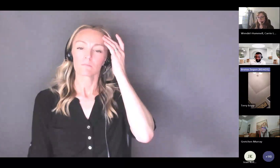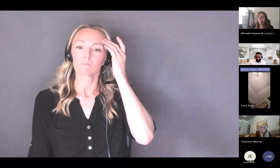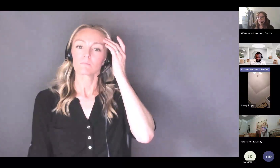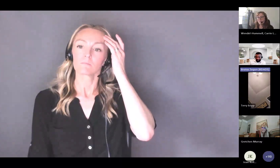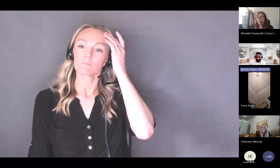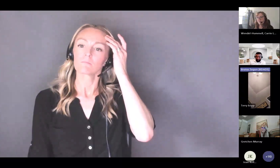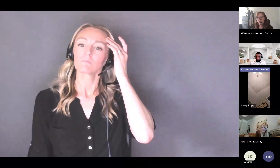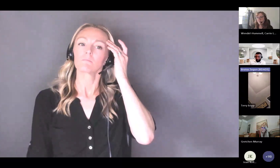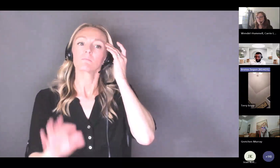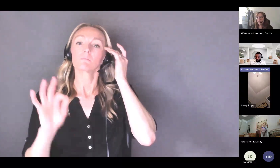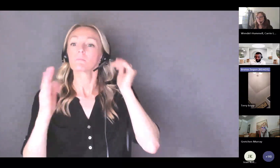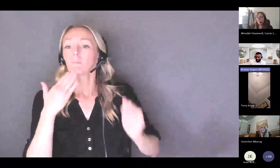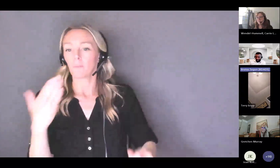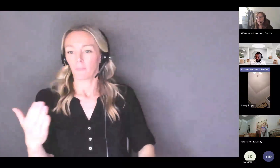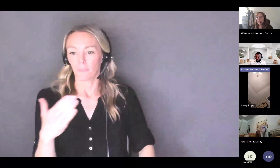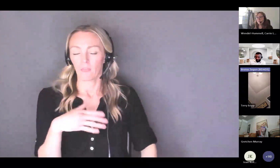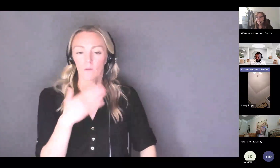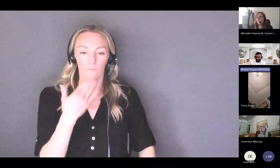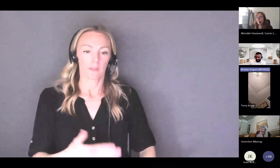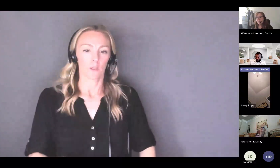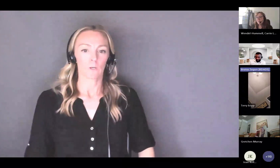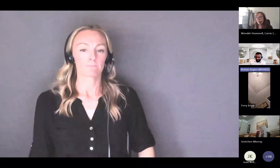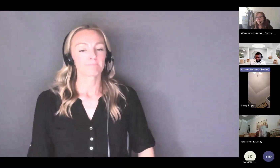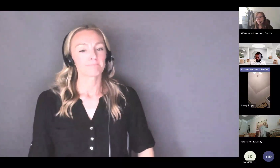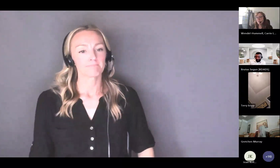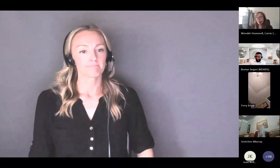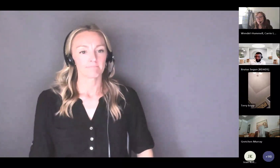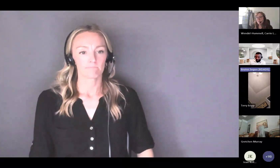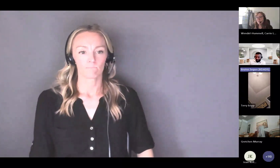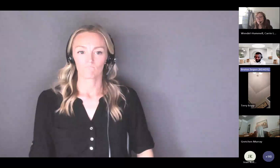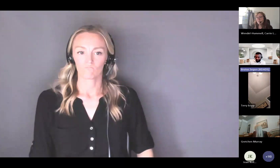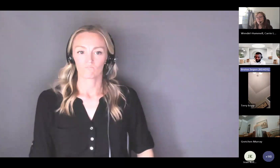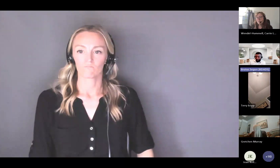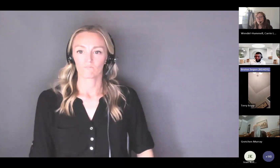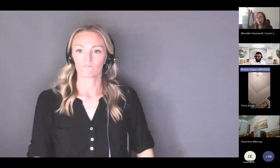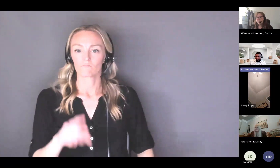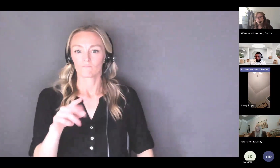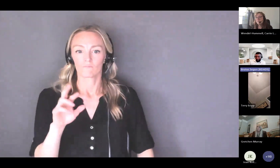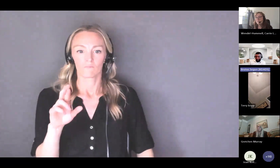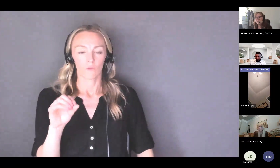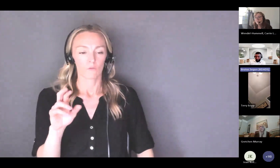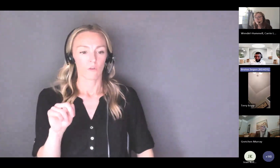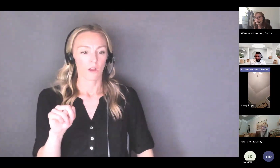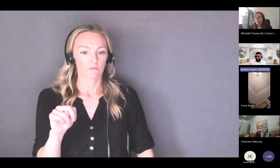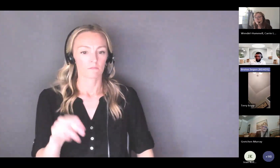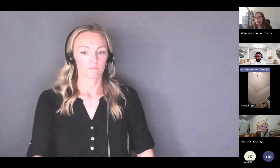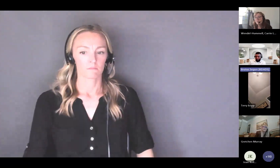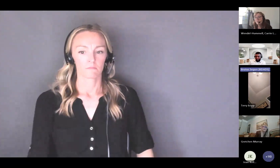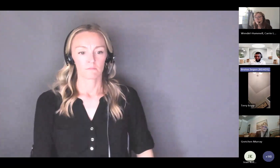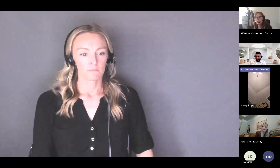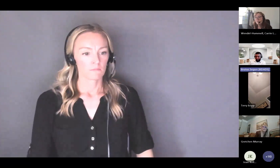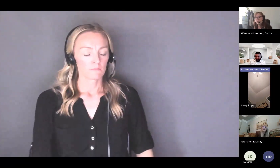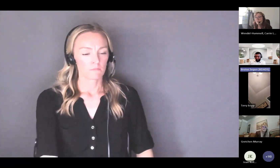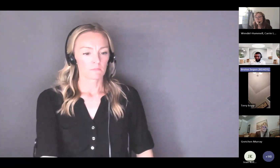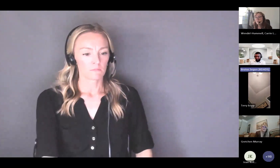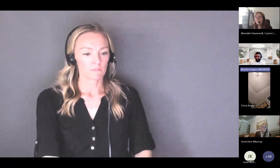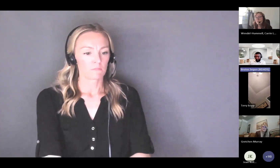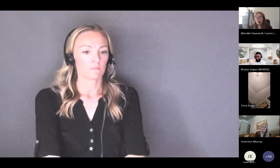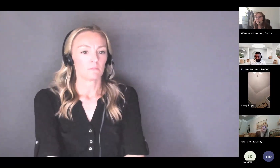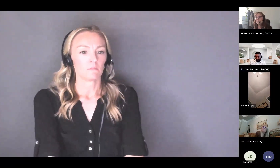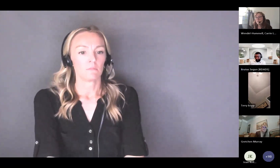Wenderhummel. Thank you, Joanne, for that question. I think we have Ron. Do you want to go next, please, with your question? Come off mute and ask,